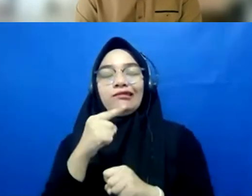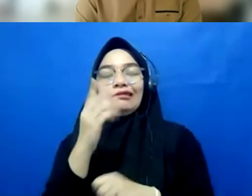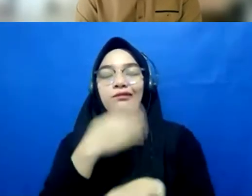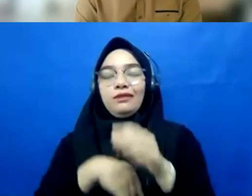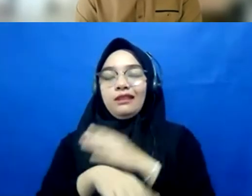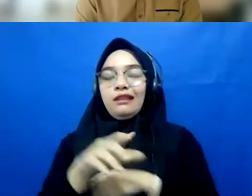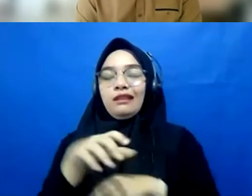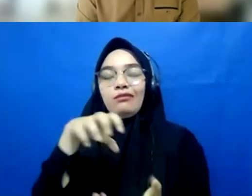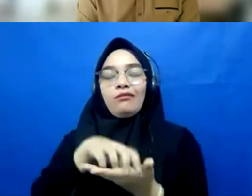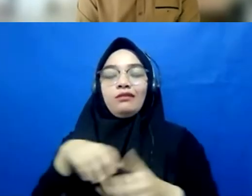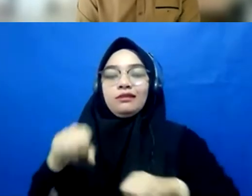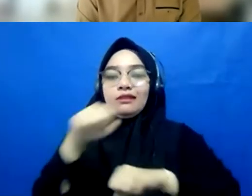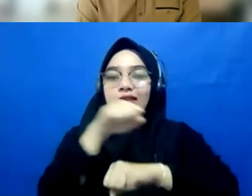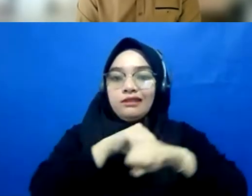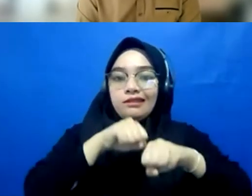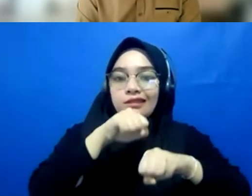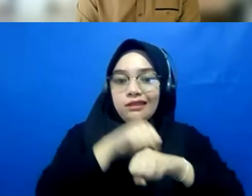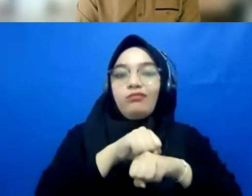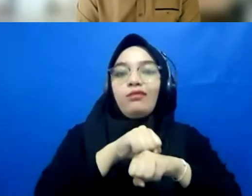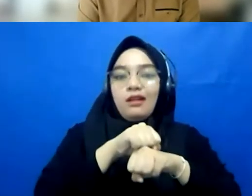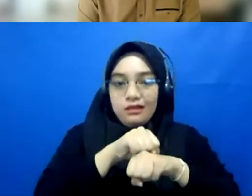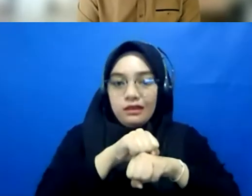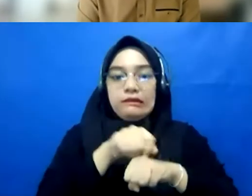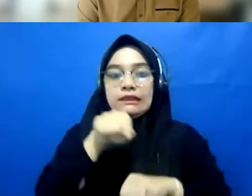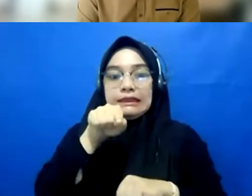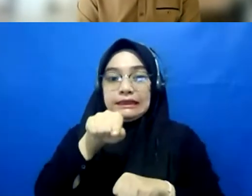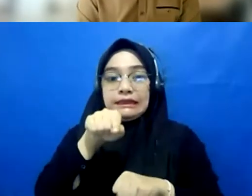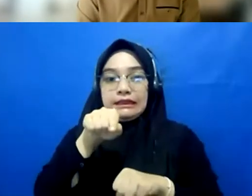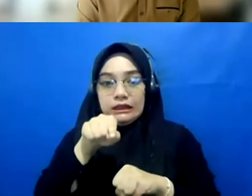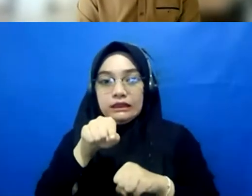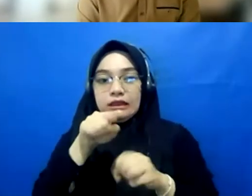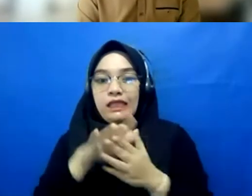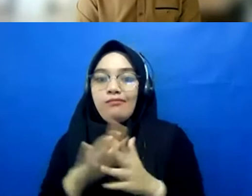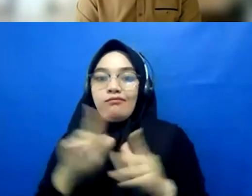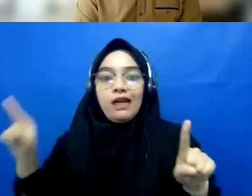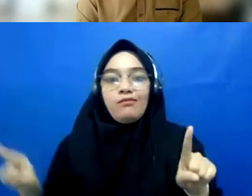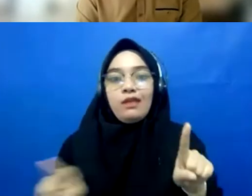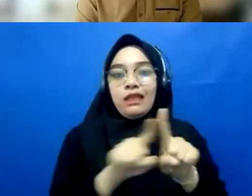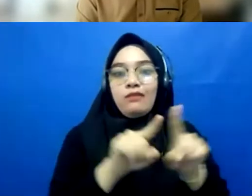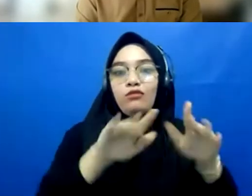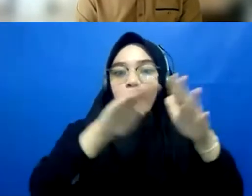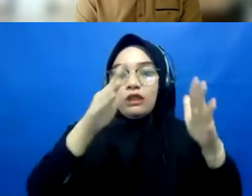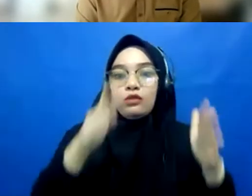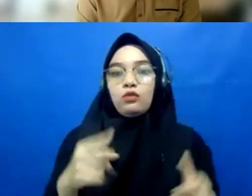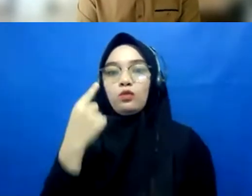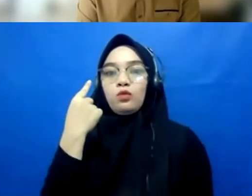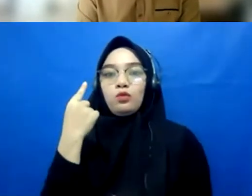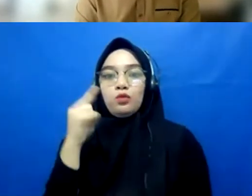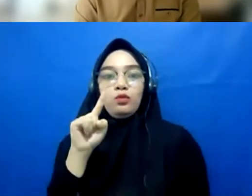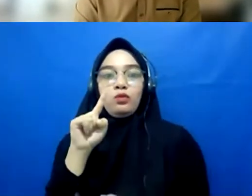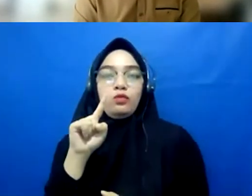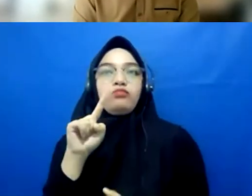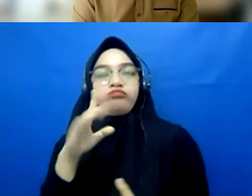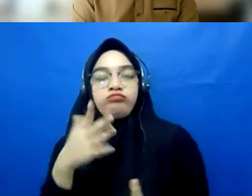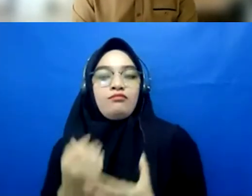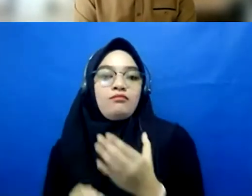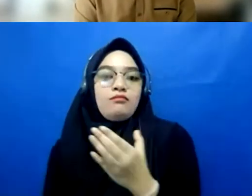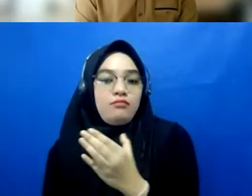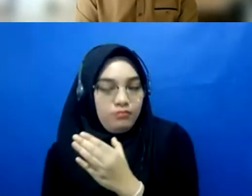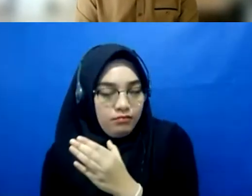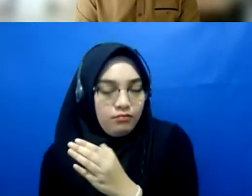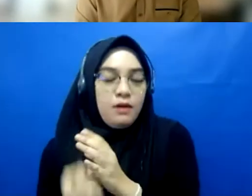social enterprise, he assisted companies to develop business in India and China. And on a part-time basis,